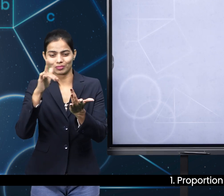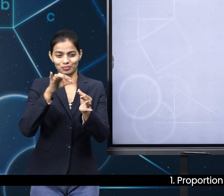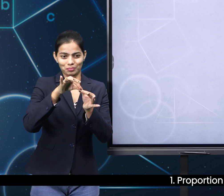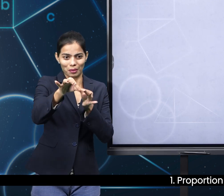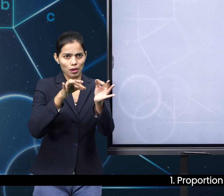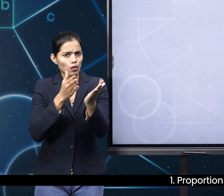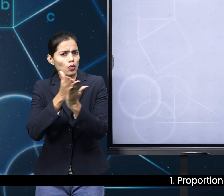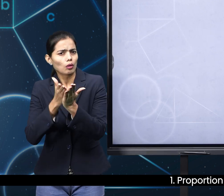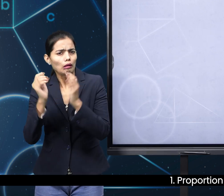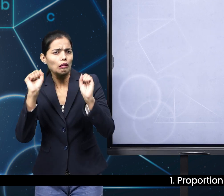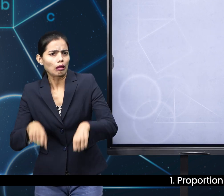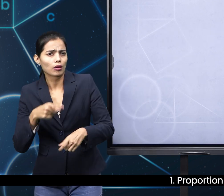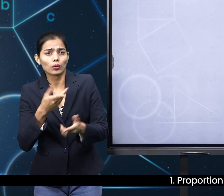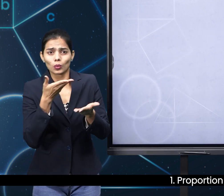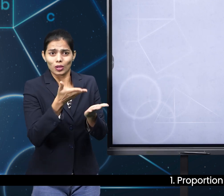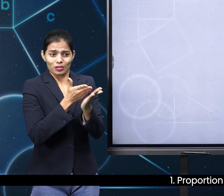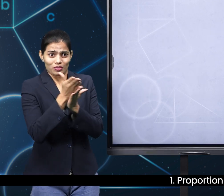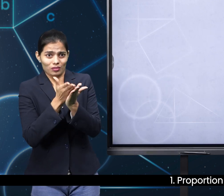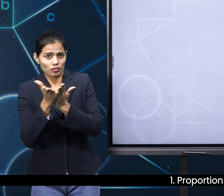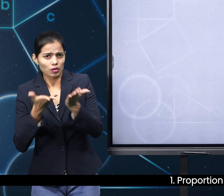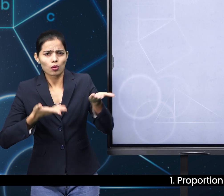Number 1, proportion method.